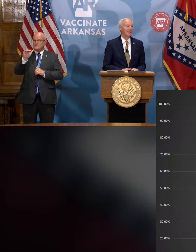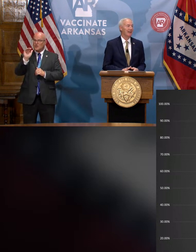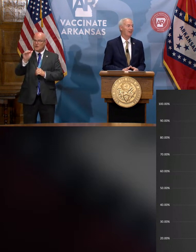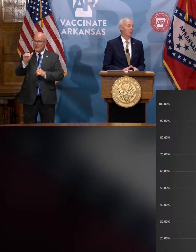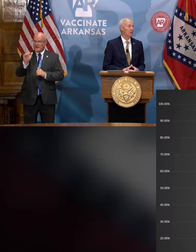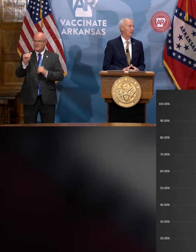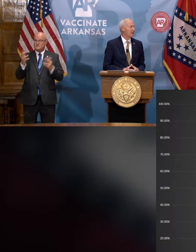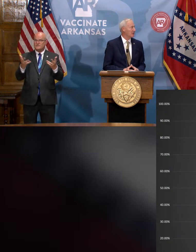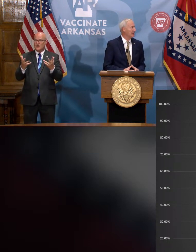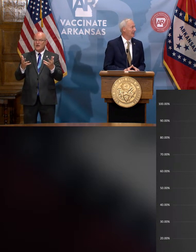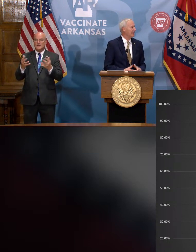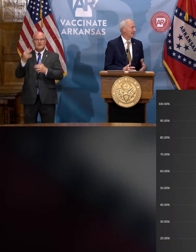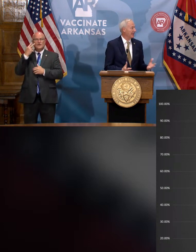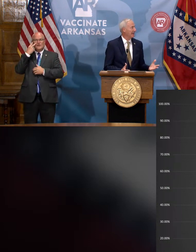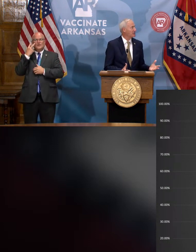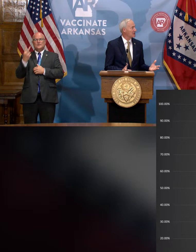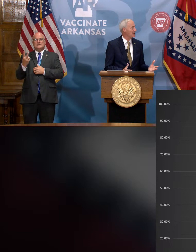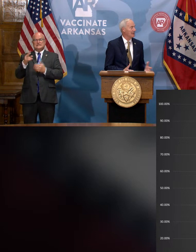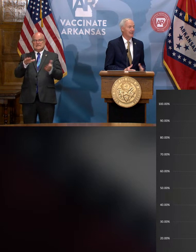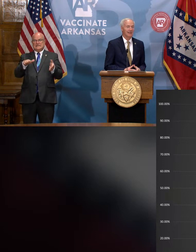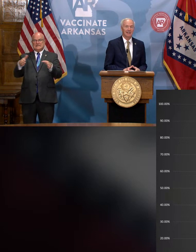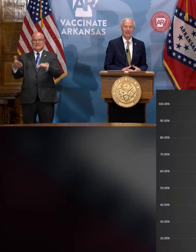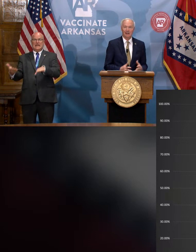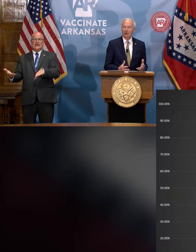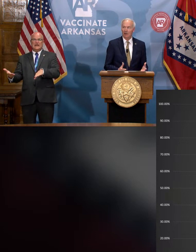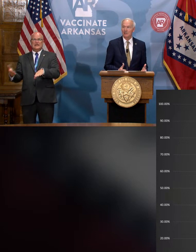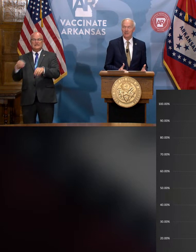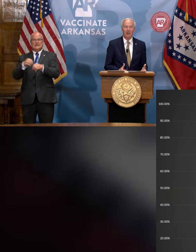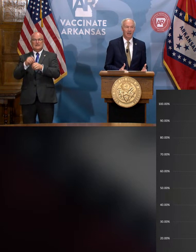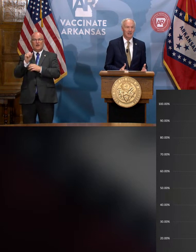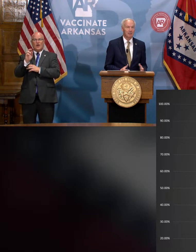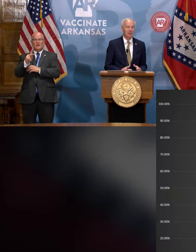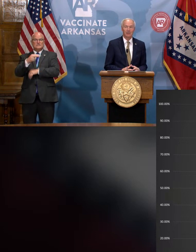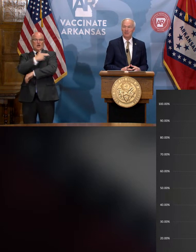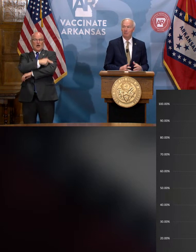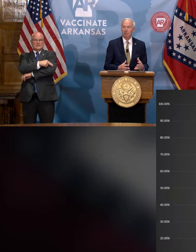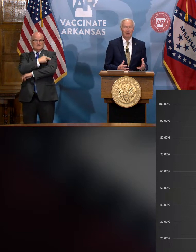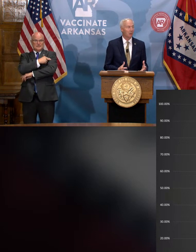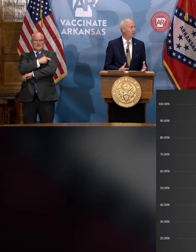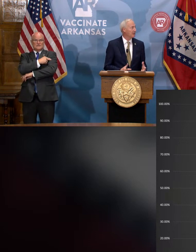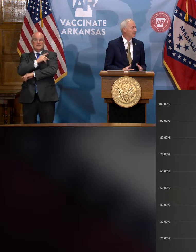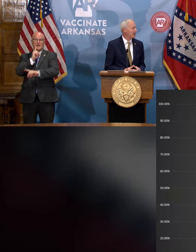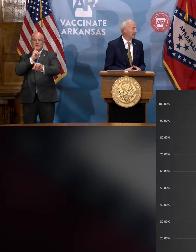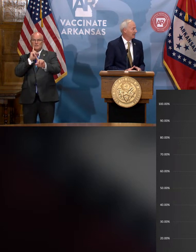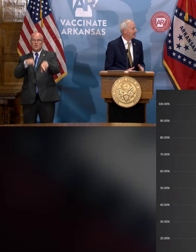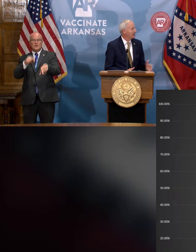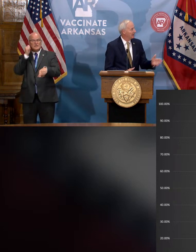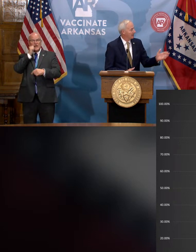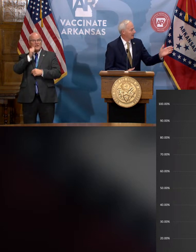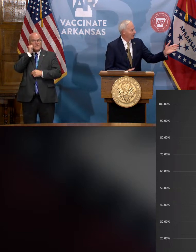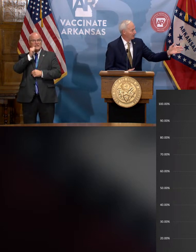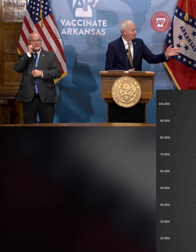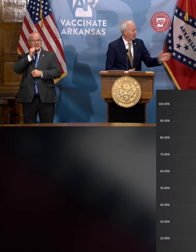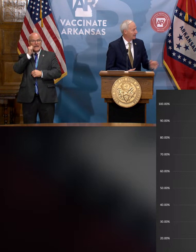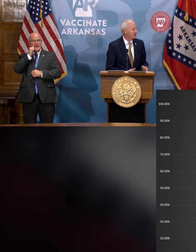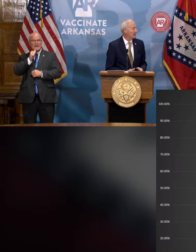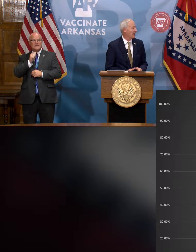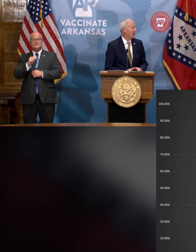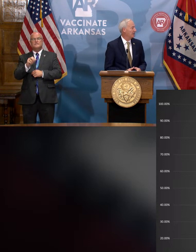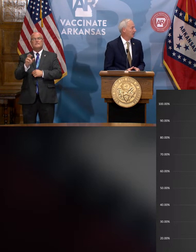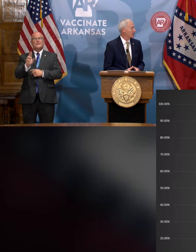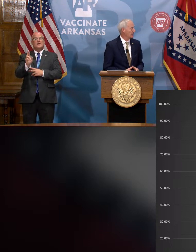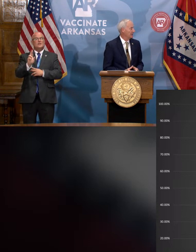reminder that when we see deaths in our Arkansas hospitals, and we report them daily, on the